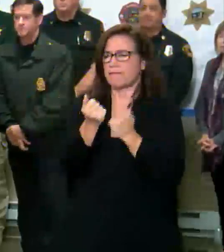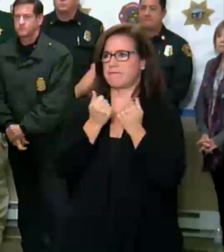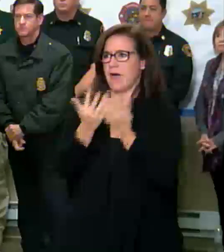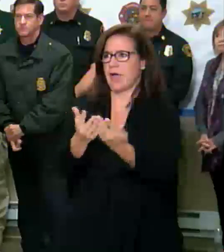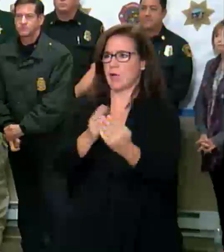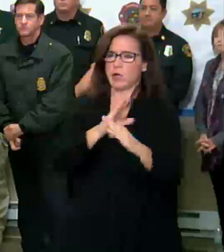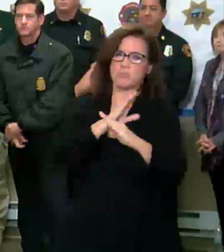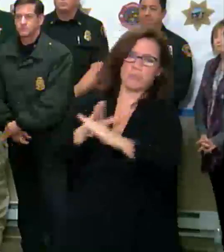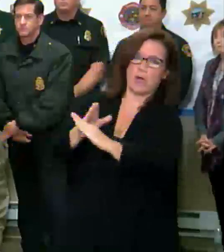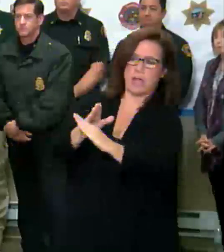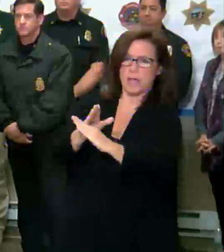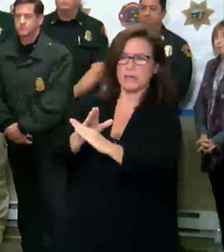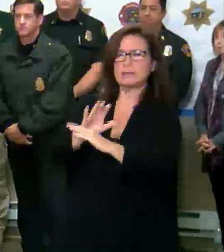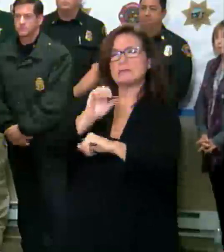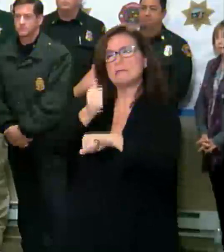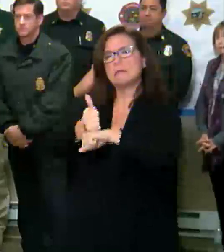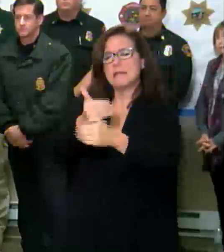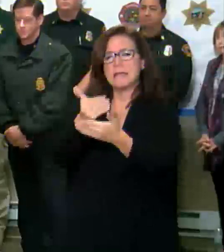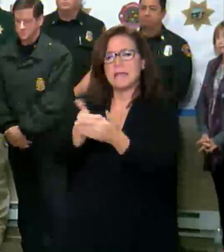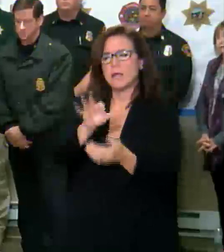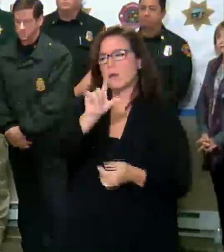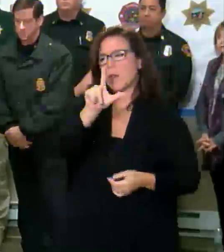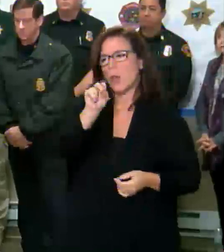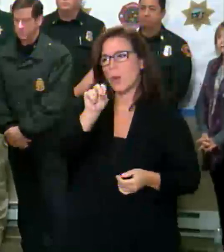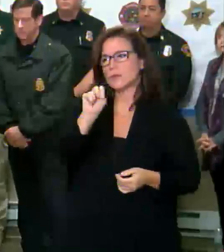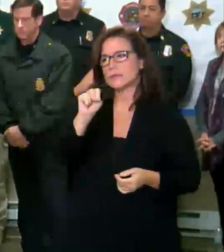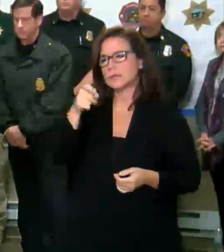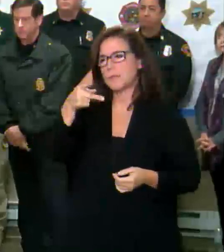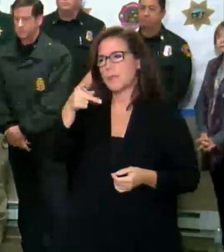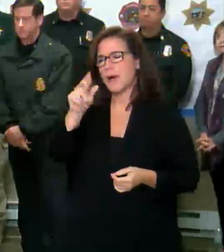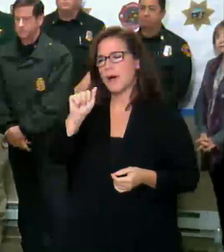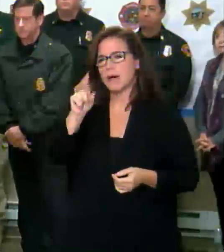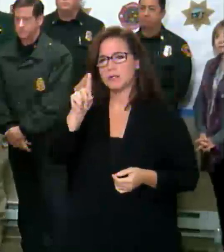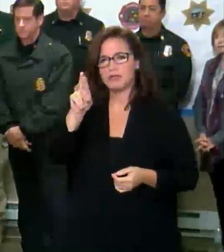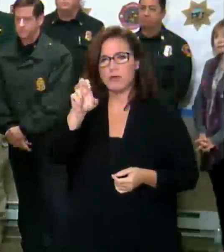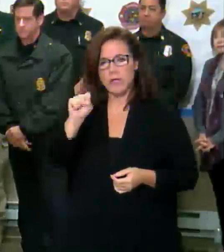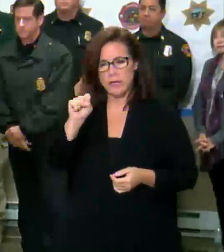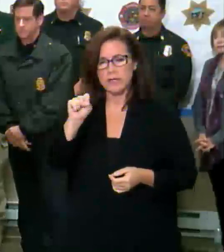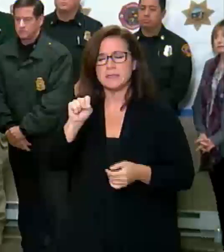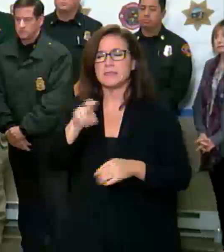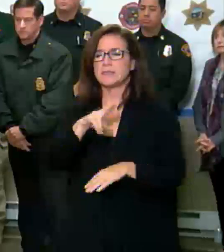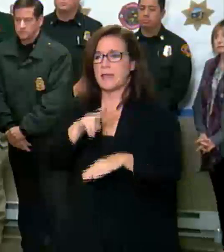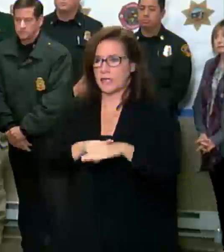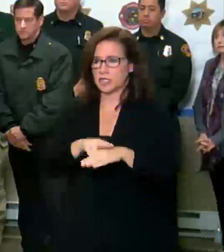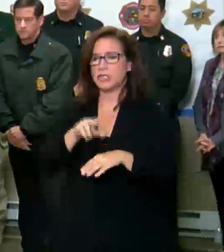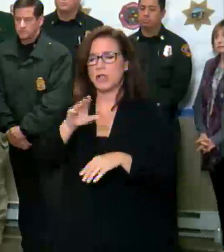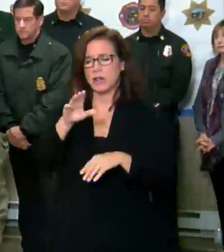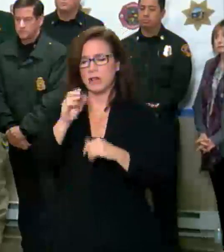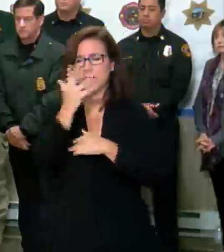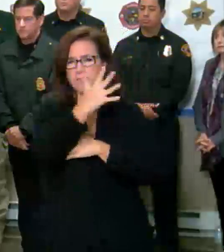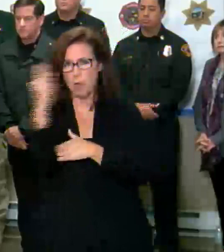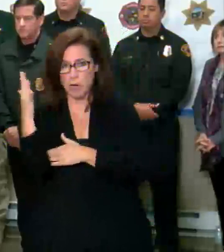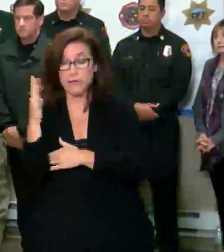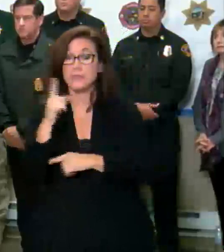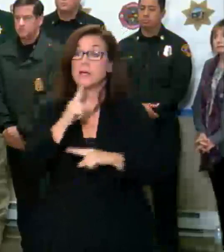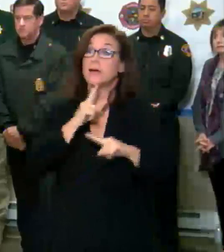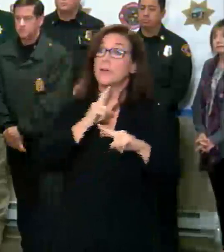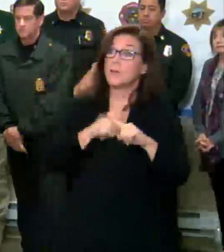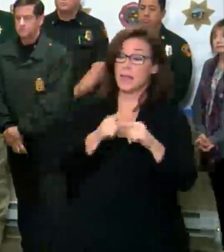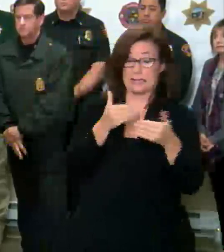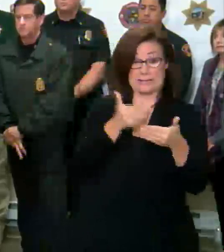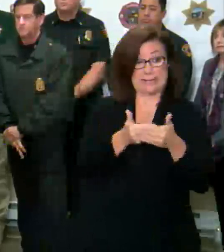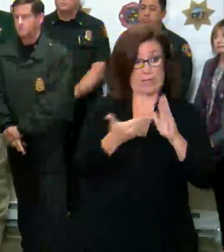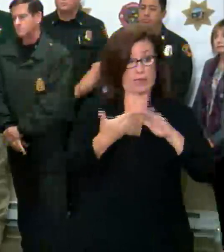Forest, and also the defensible space that responsible homeowners have done. We'll be connecting the defensible